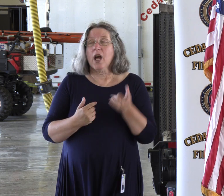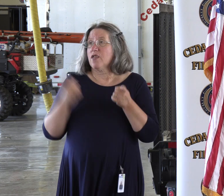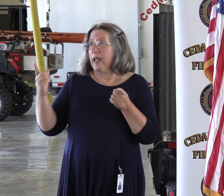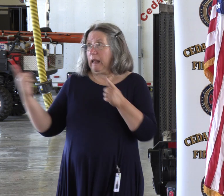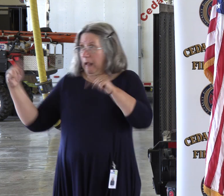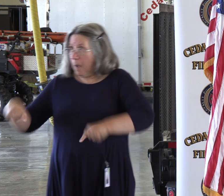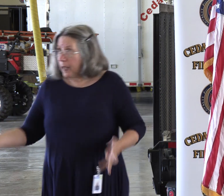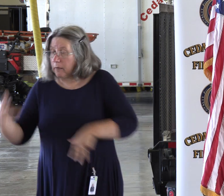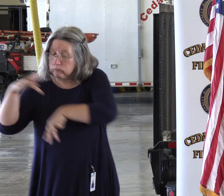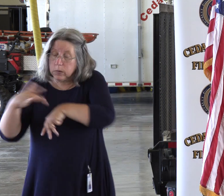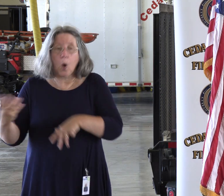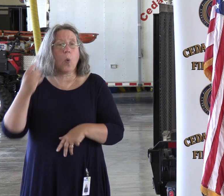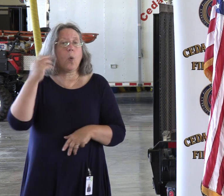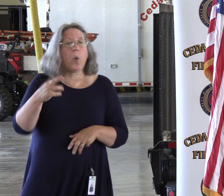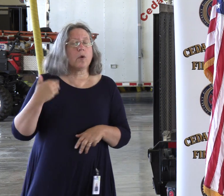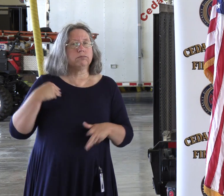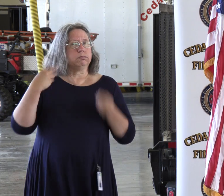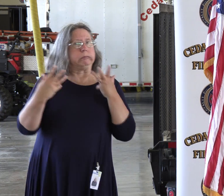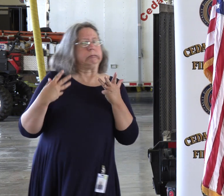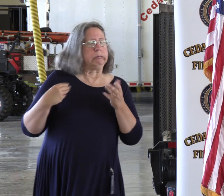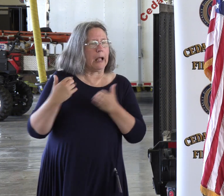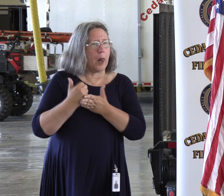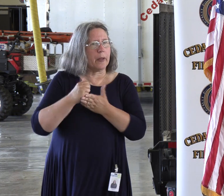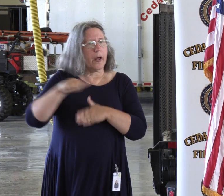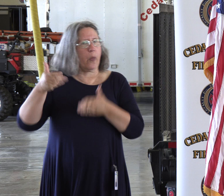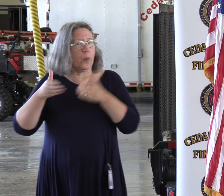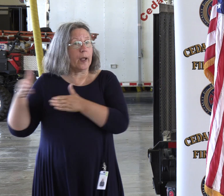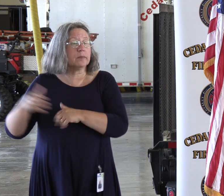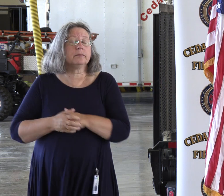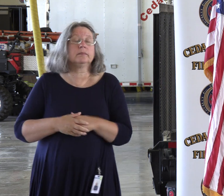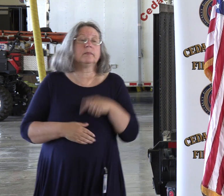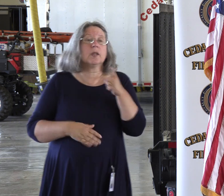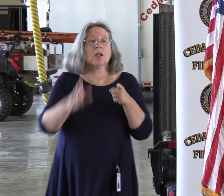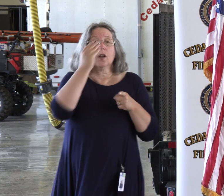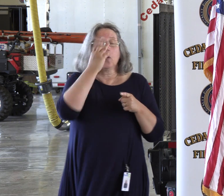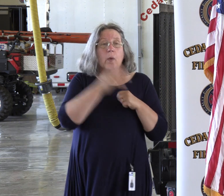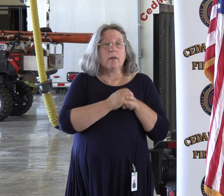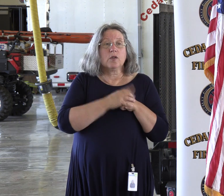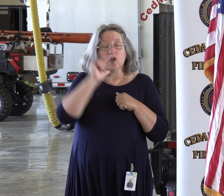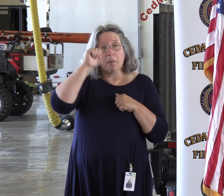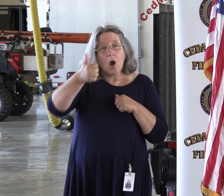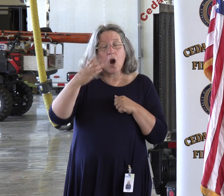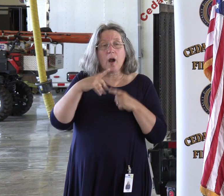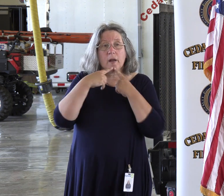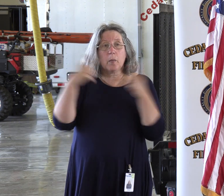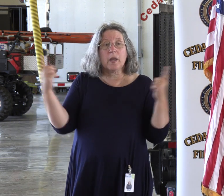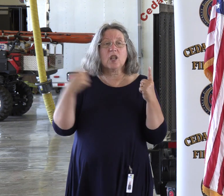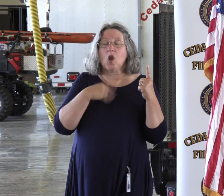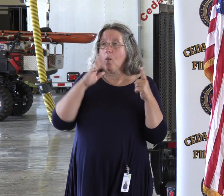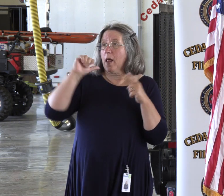virtually. Pleased to announce that tomorrow there will be a formal announcement of a program for